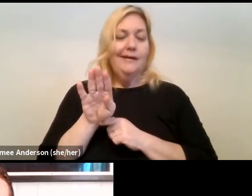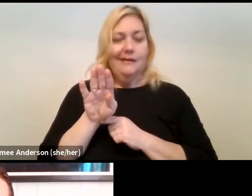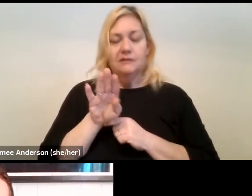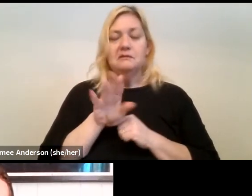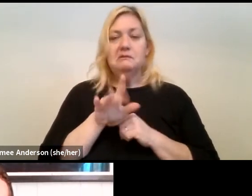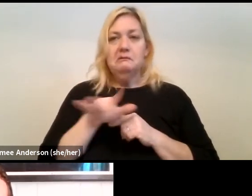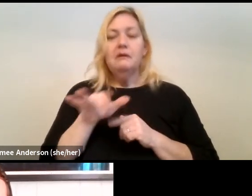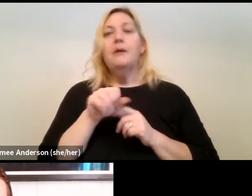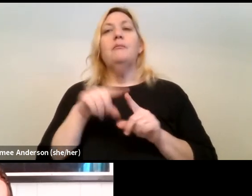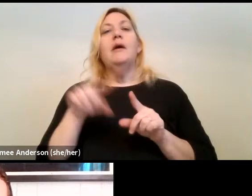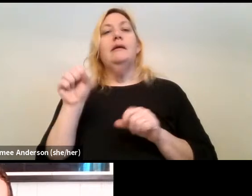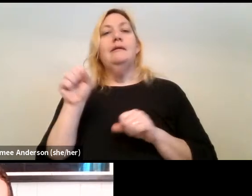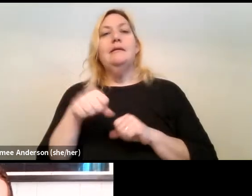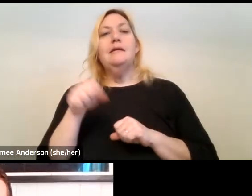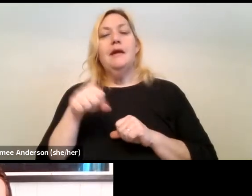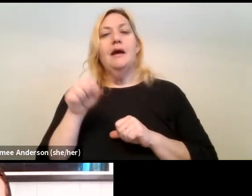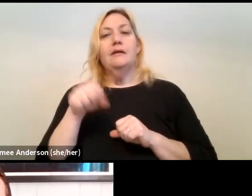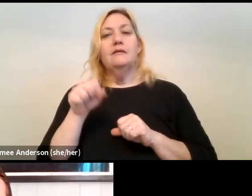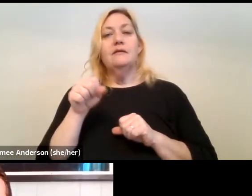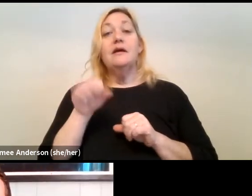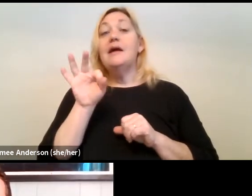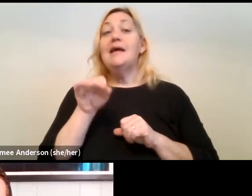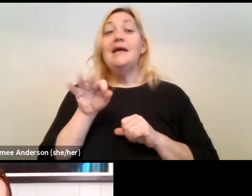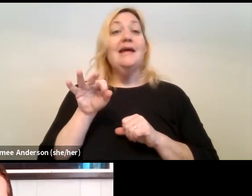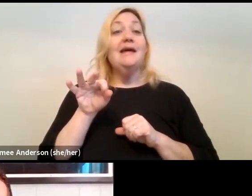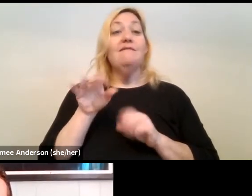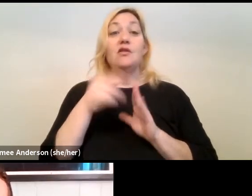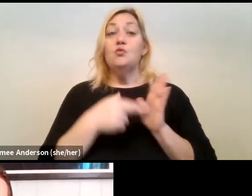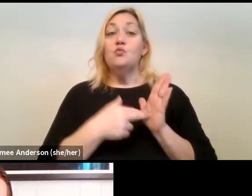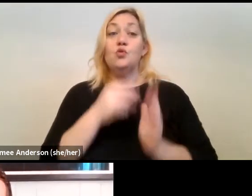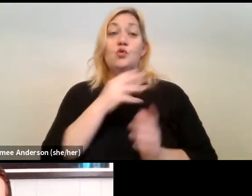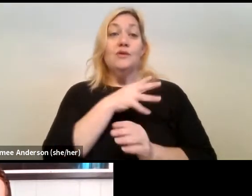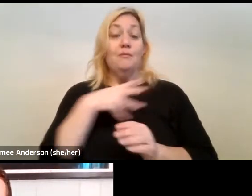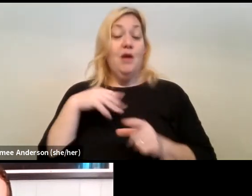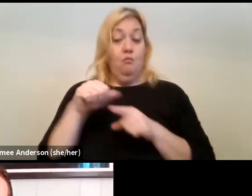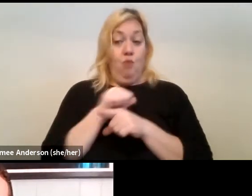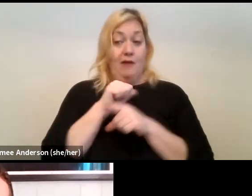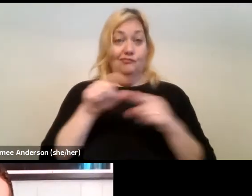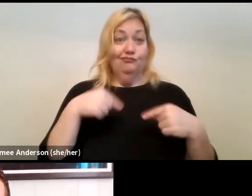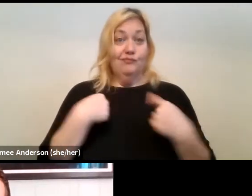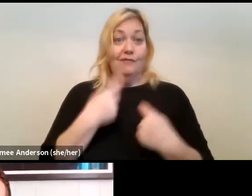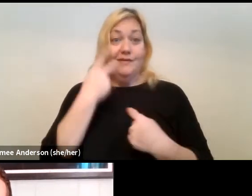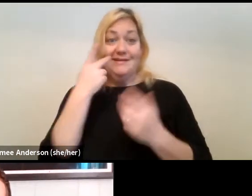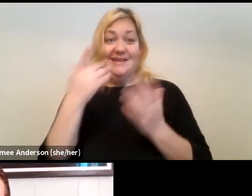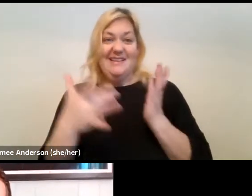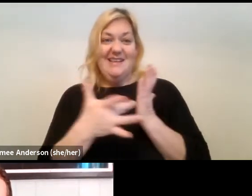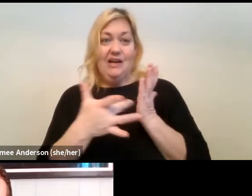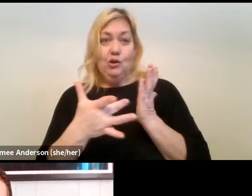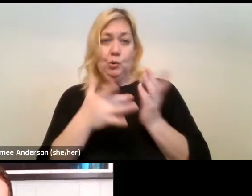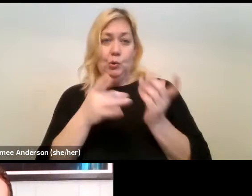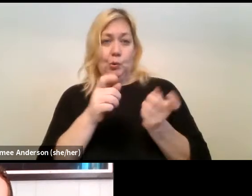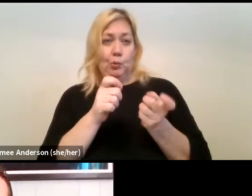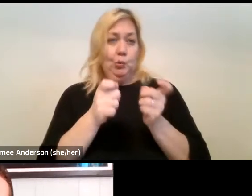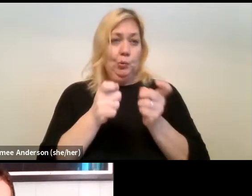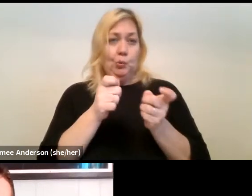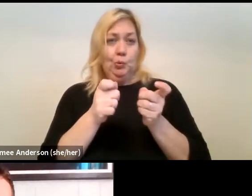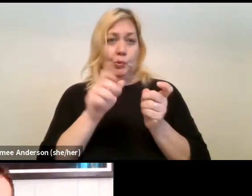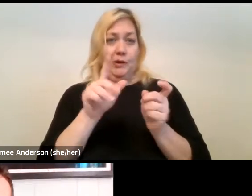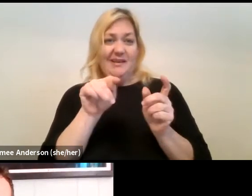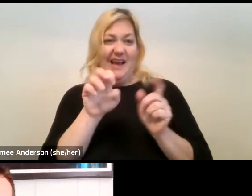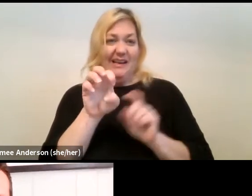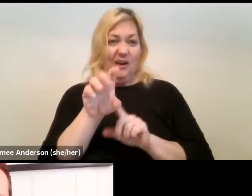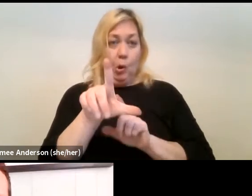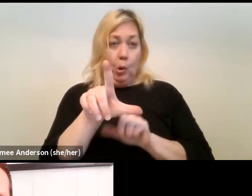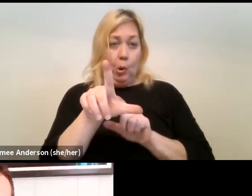But yes, if the Rules Committee practice has been that if we see technical amendments that we want to recommend to the e-board, we